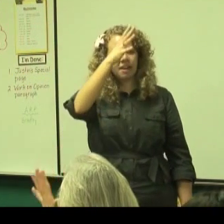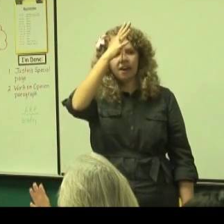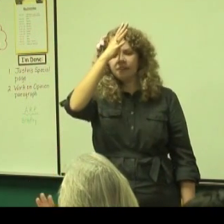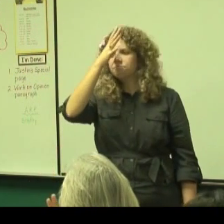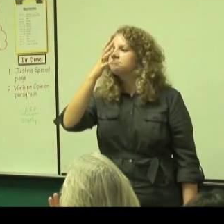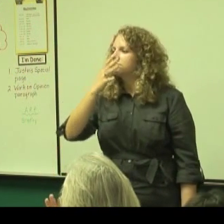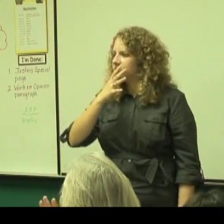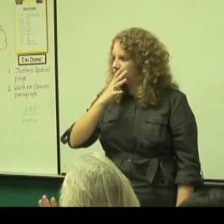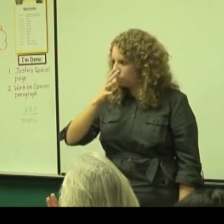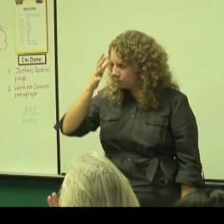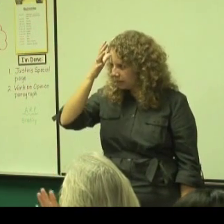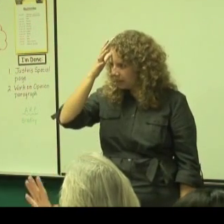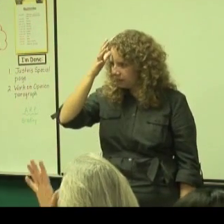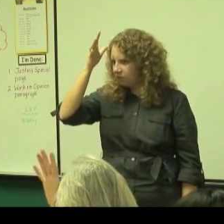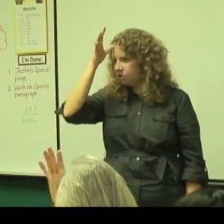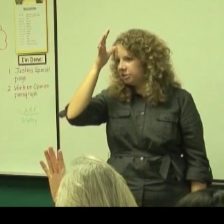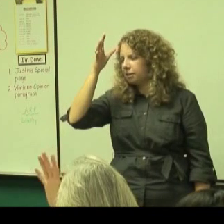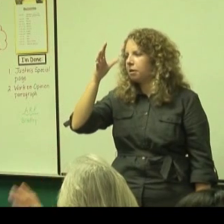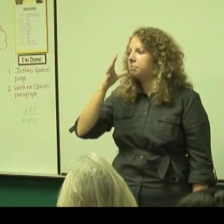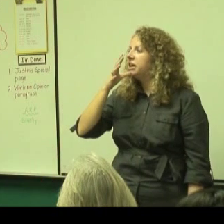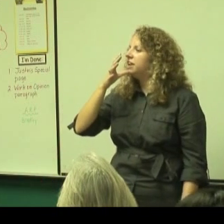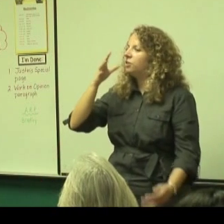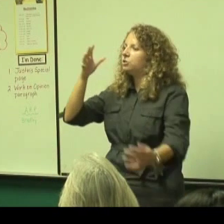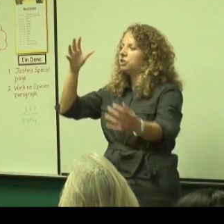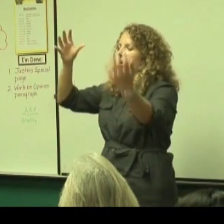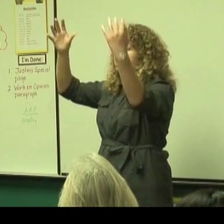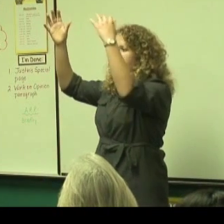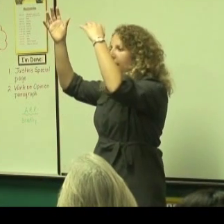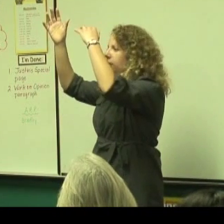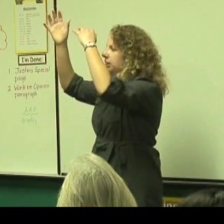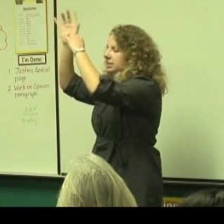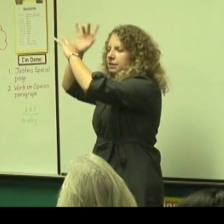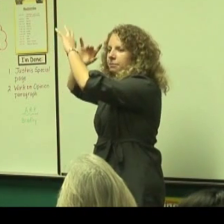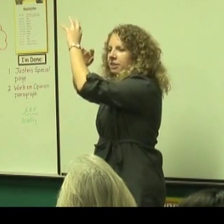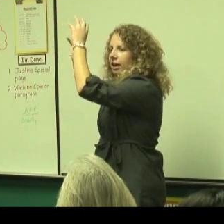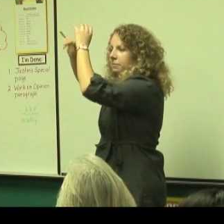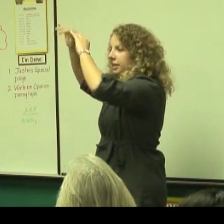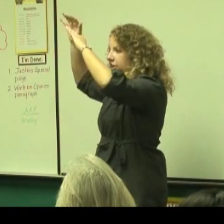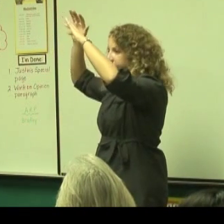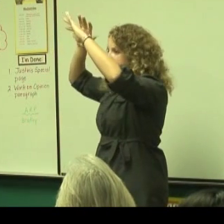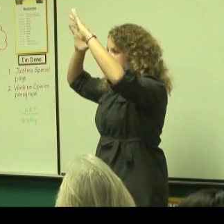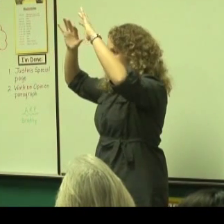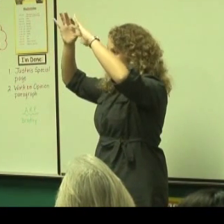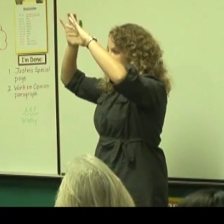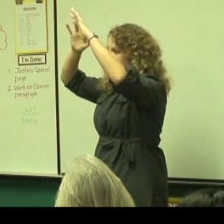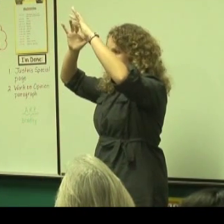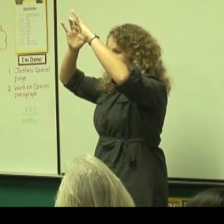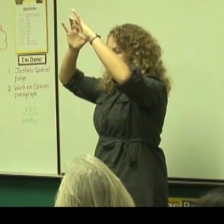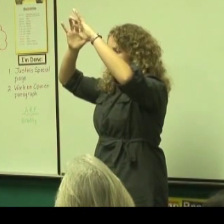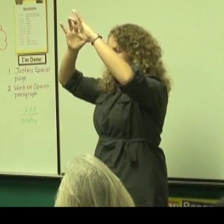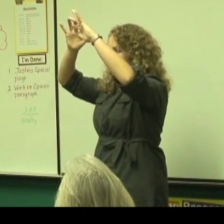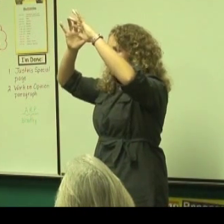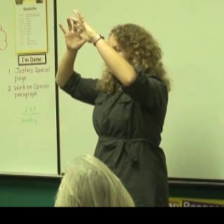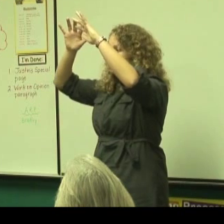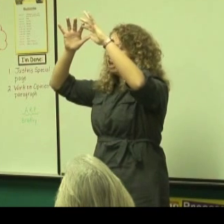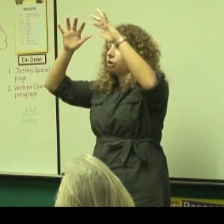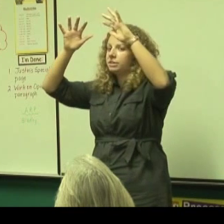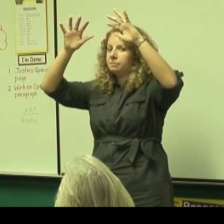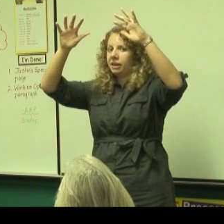that. So mom, dad, mom. If I was talking about something up here and my hands start up here and then I go into